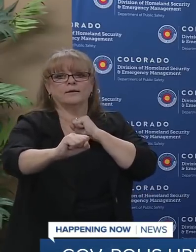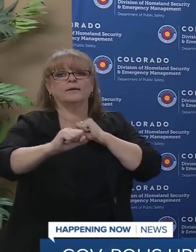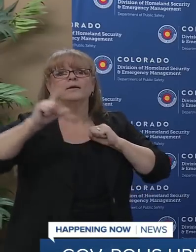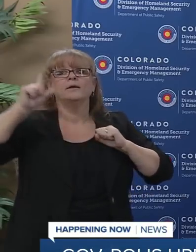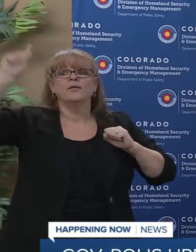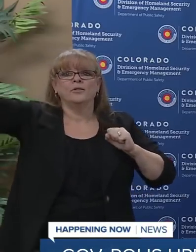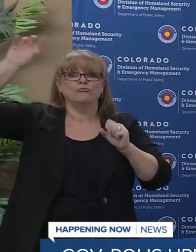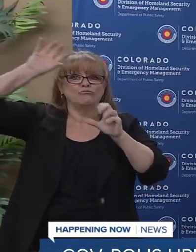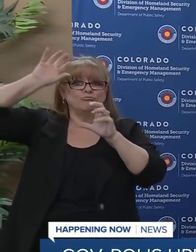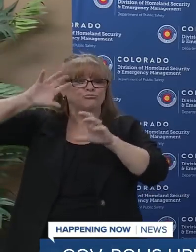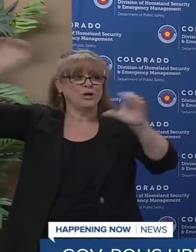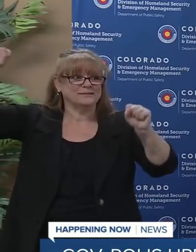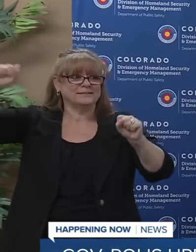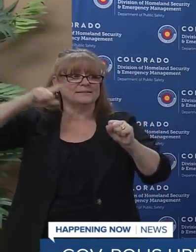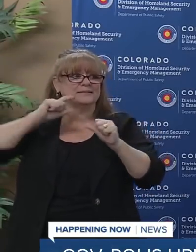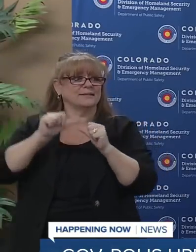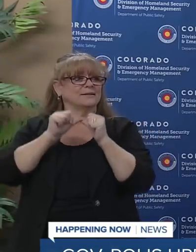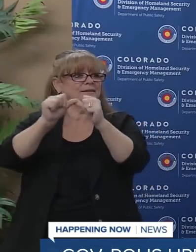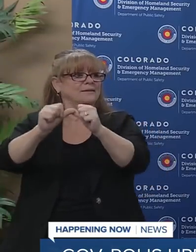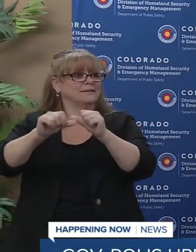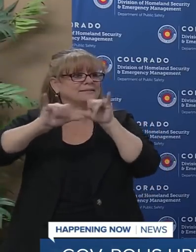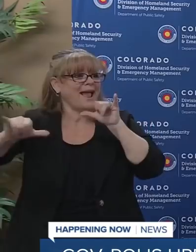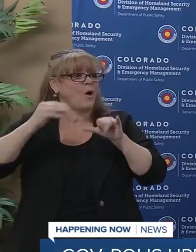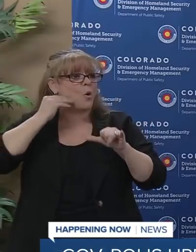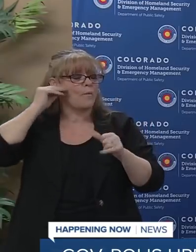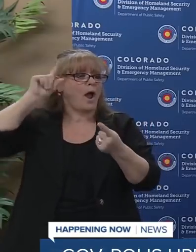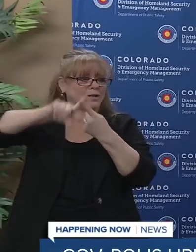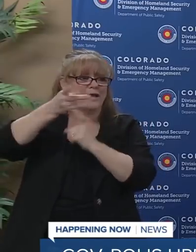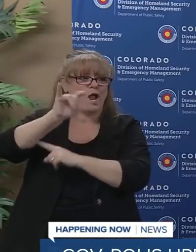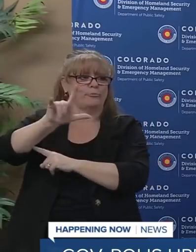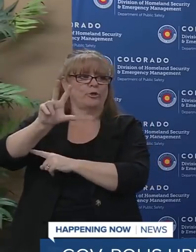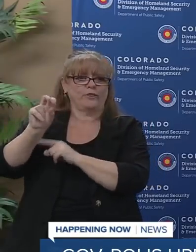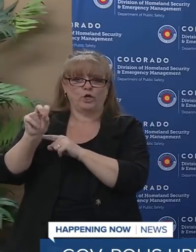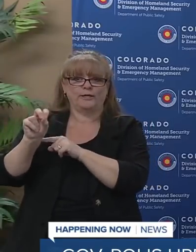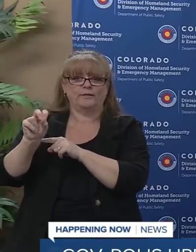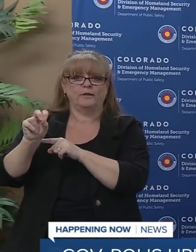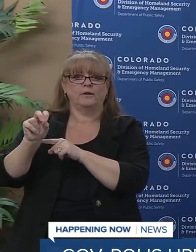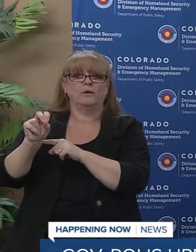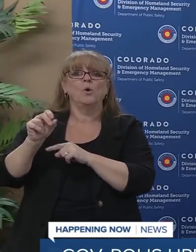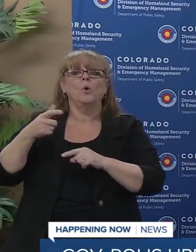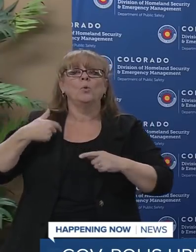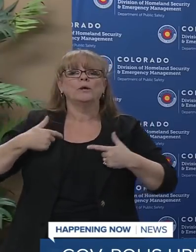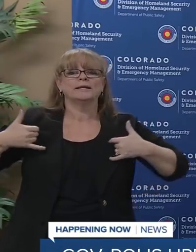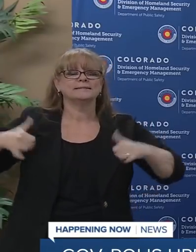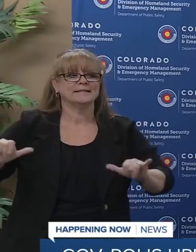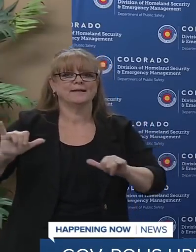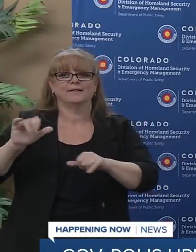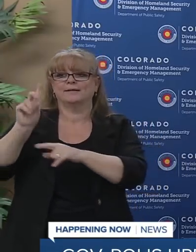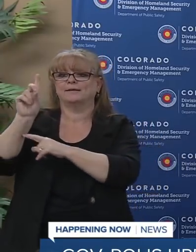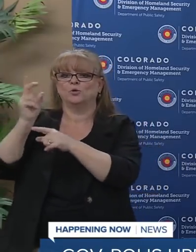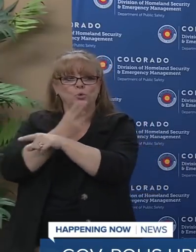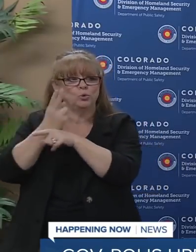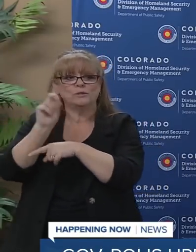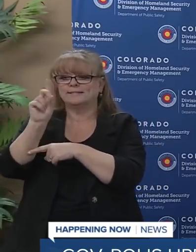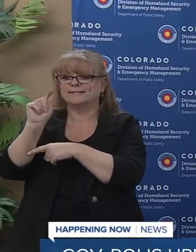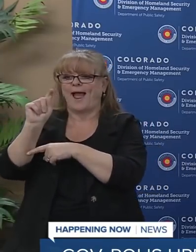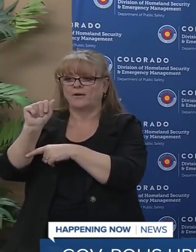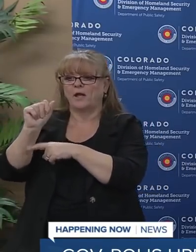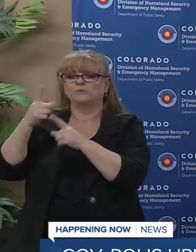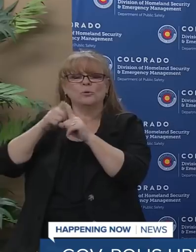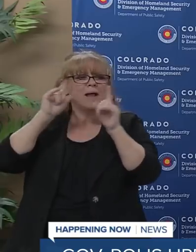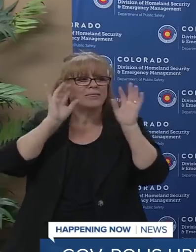We want to use data in all of our decision-making processes. And when we walk through that lag impact on the time frame, we